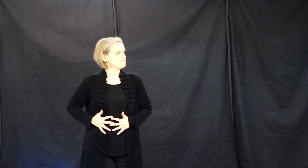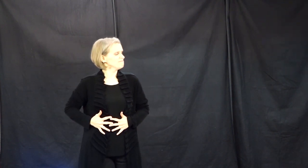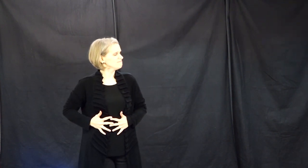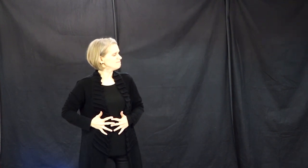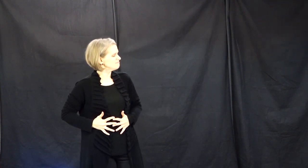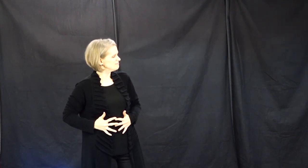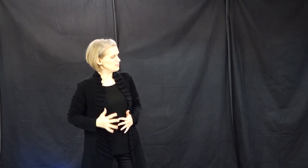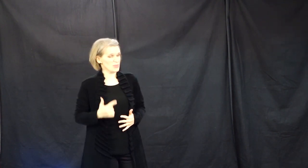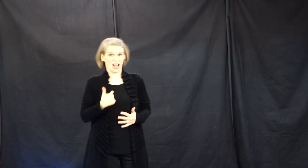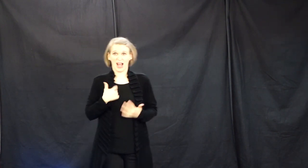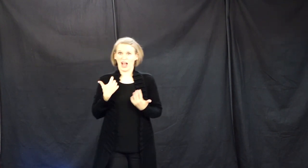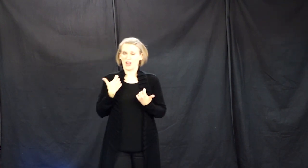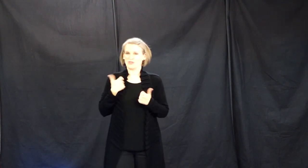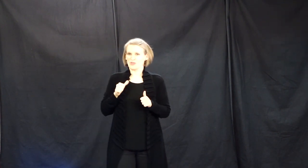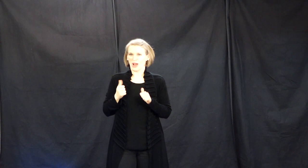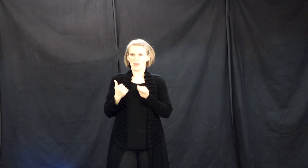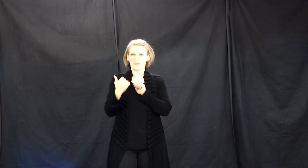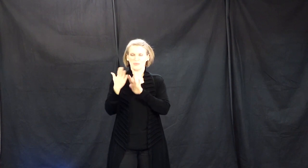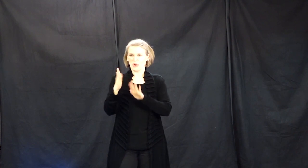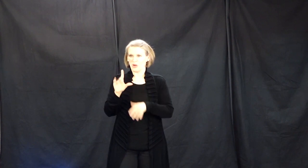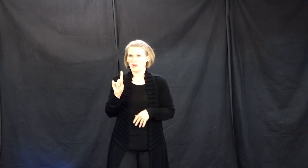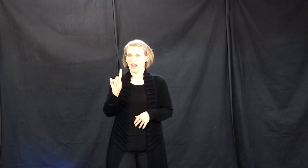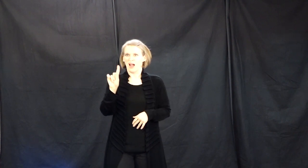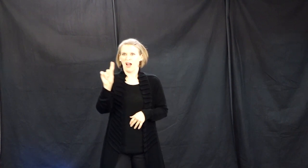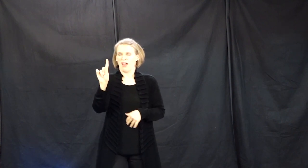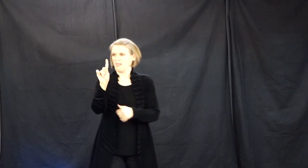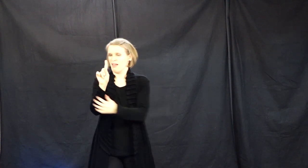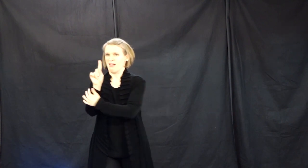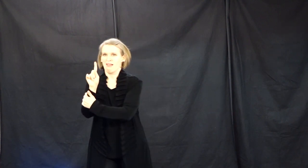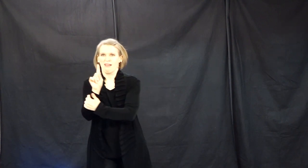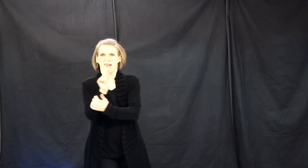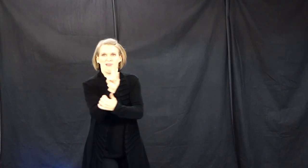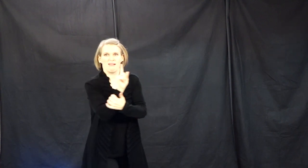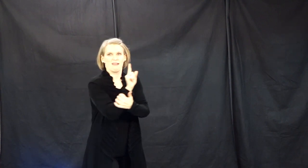I walk towards him, but I am ushered away.